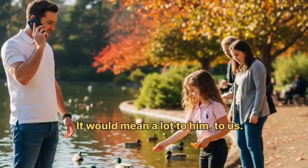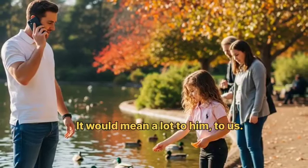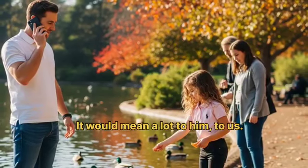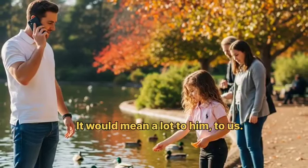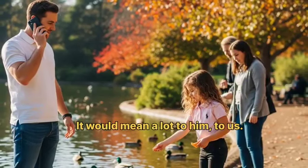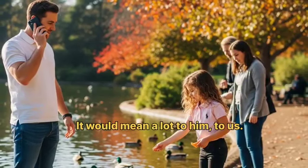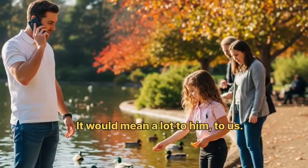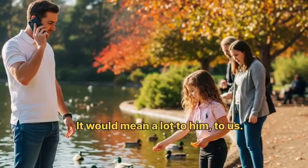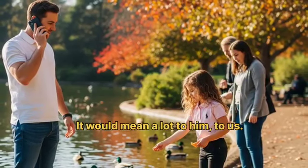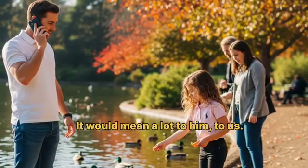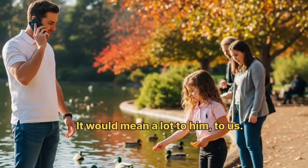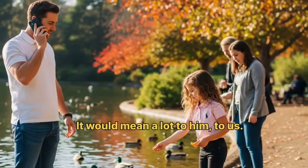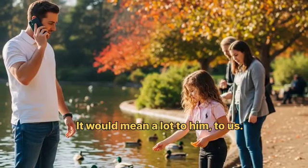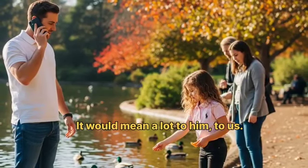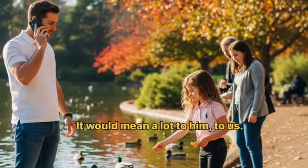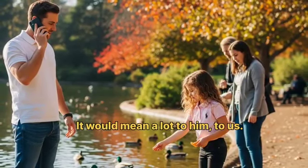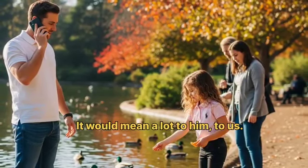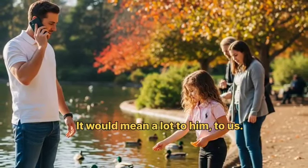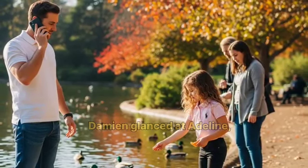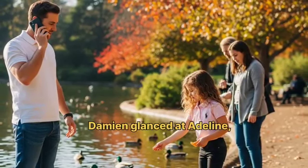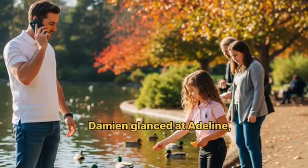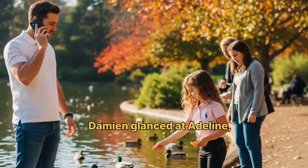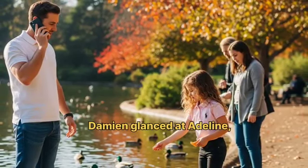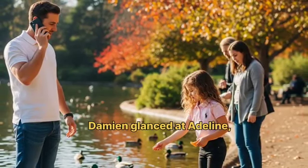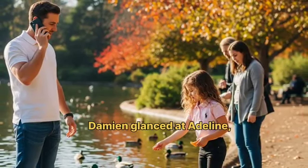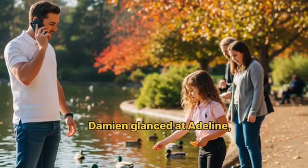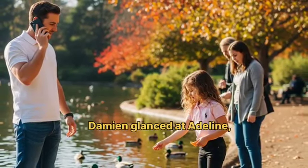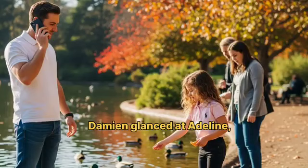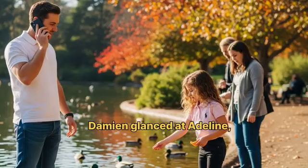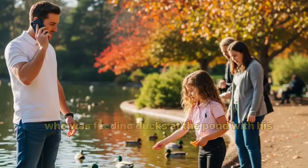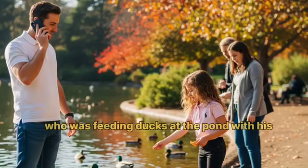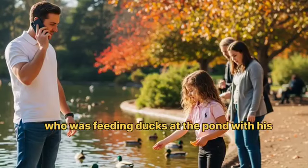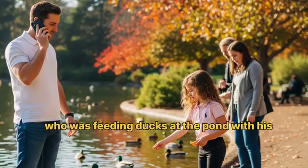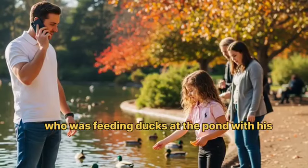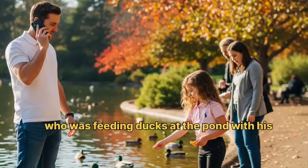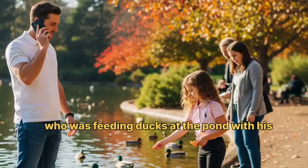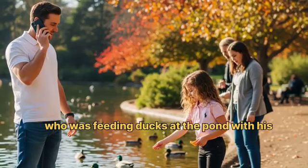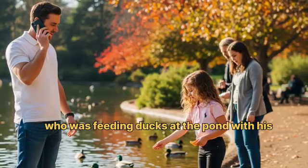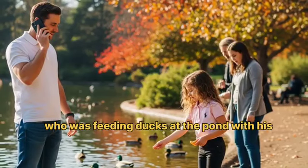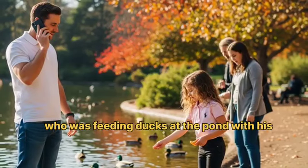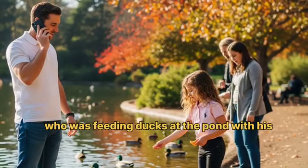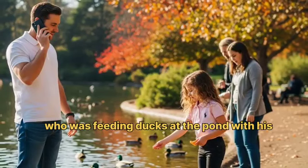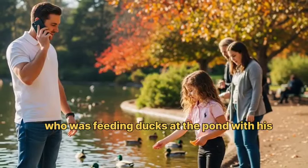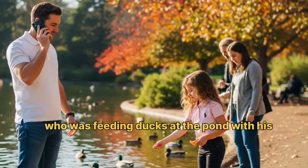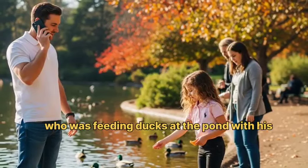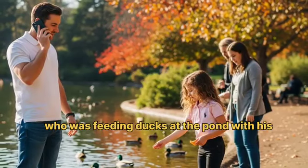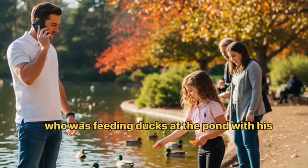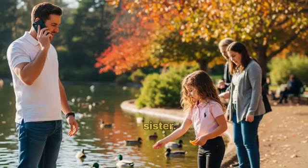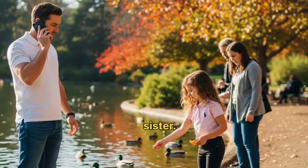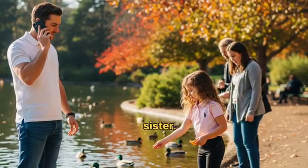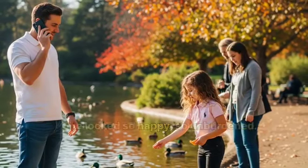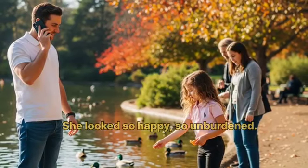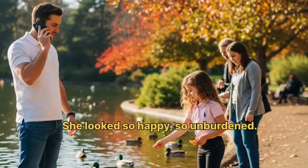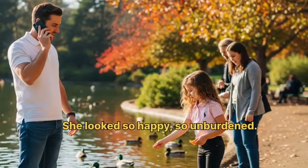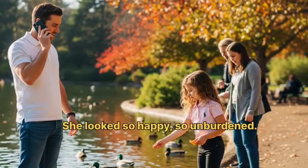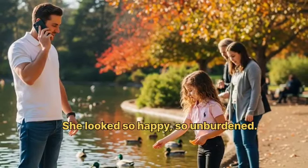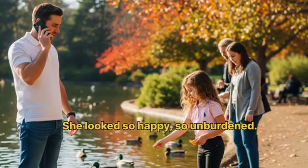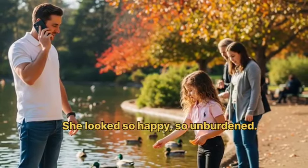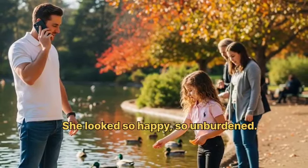lot to him. To us. Damien glanced at Adeline, who was feeding ducks at the pond with his sister. She looked so happy,